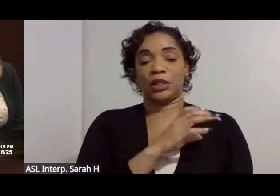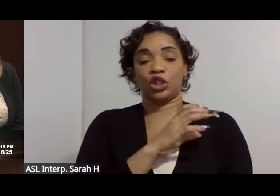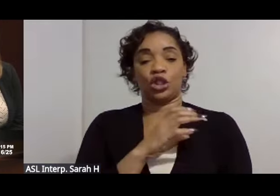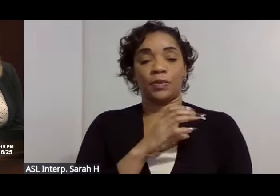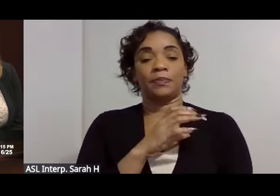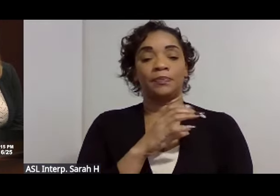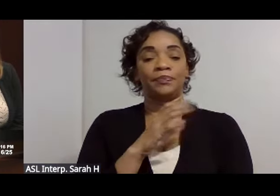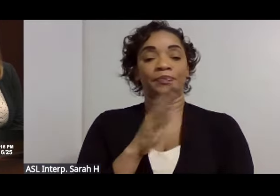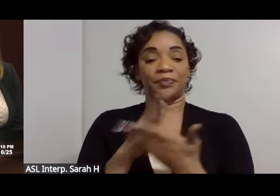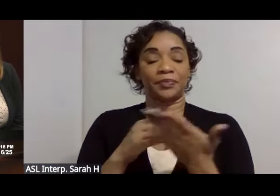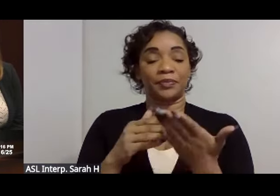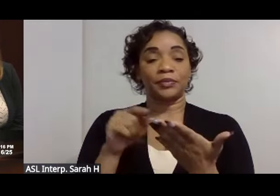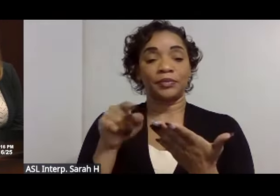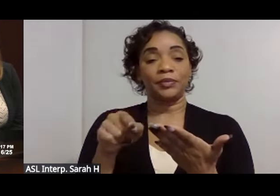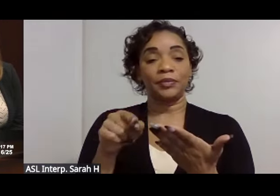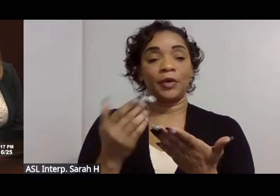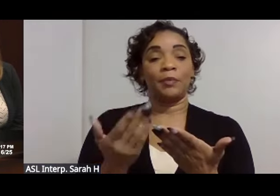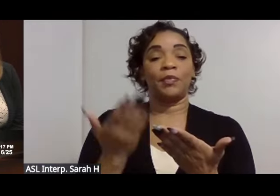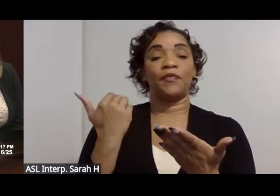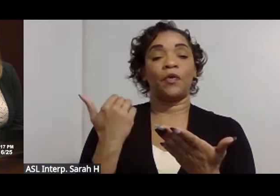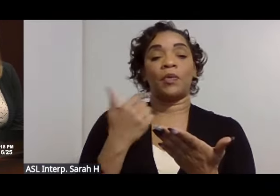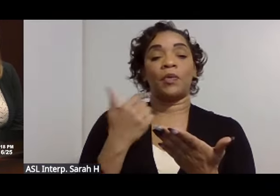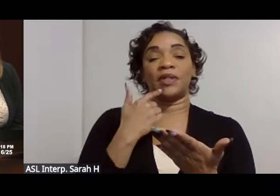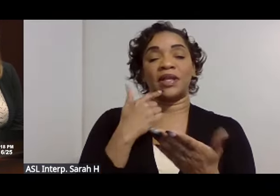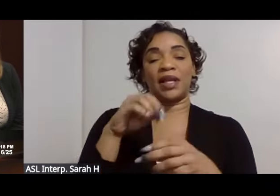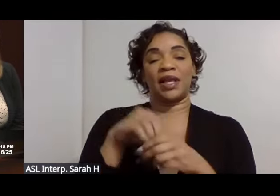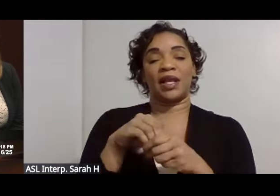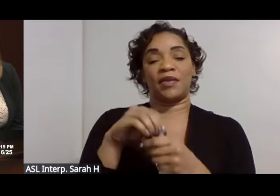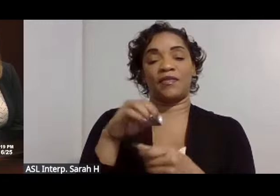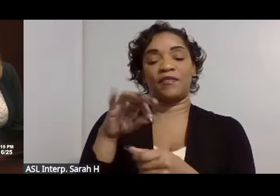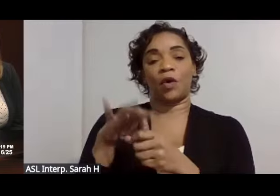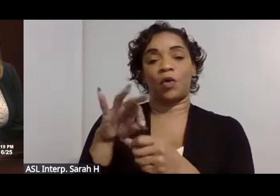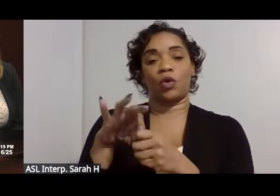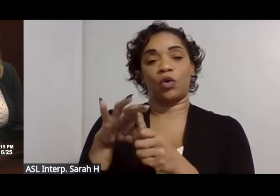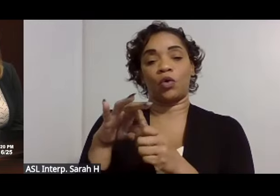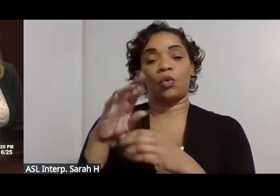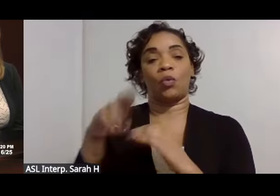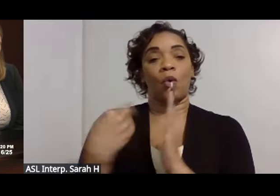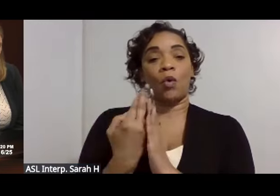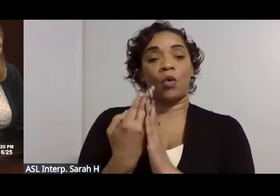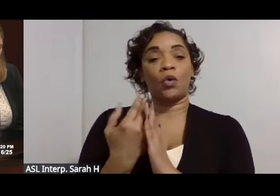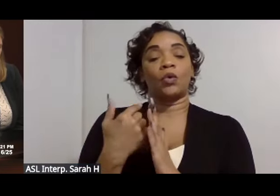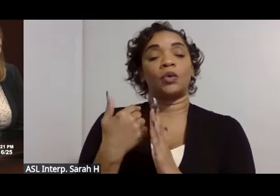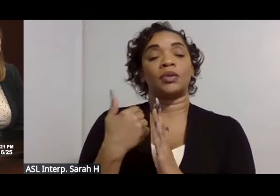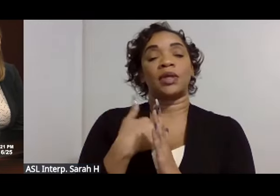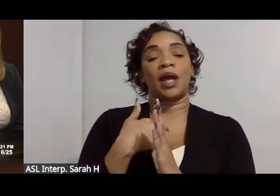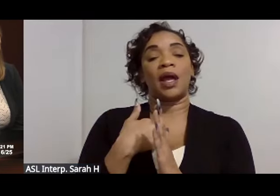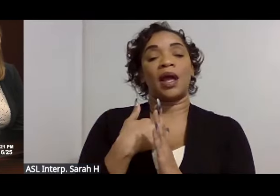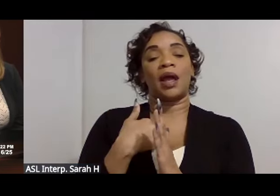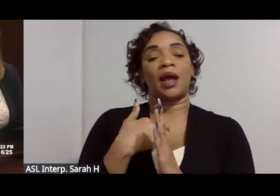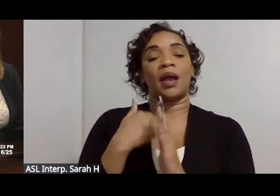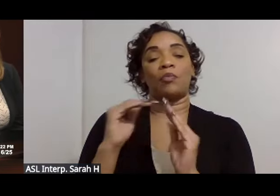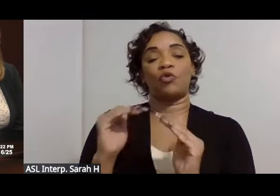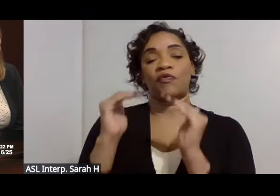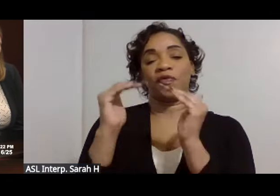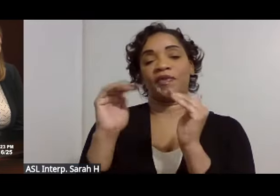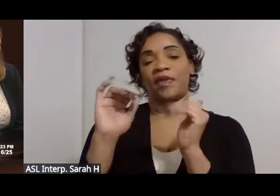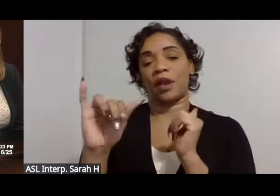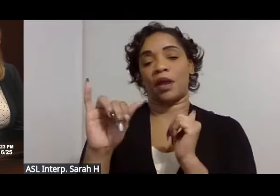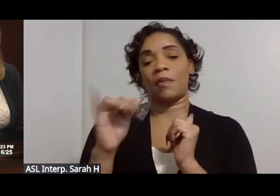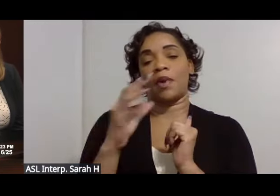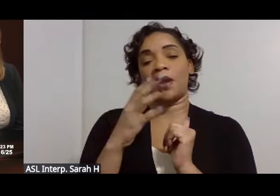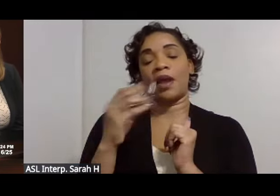document citizenship in voter rolls. I moved that up and coupled it. So the first clause is all of the things that is required